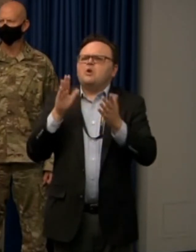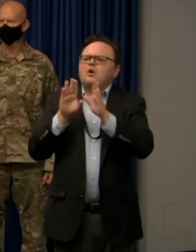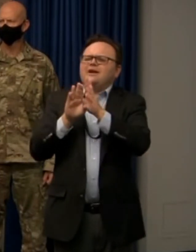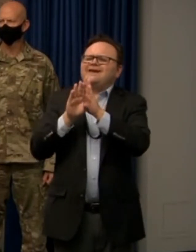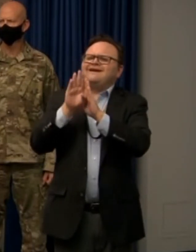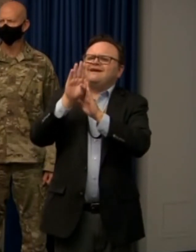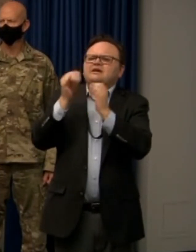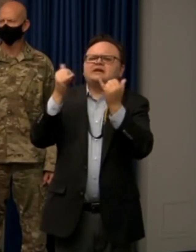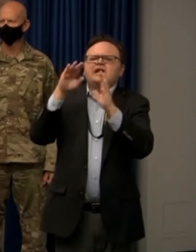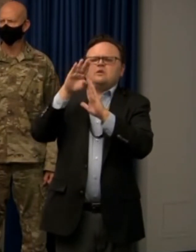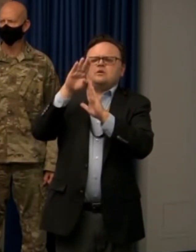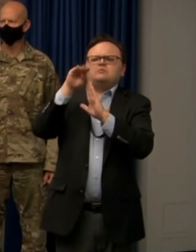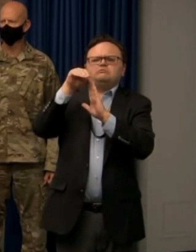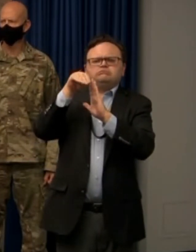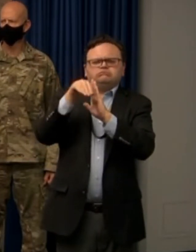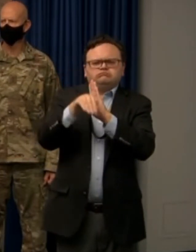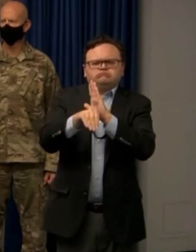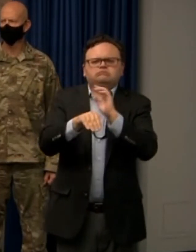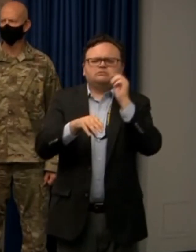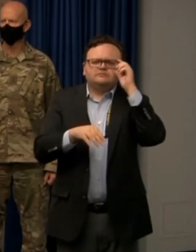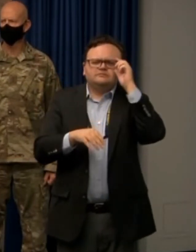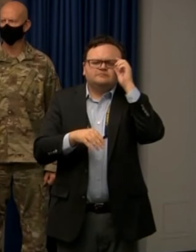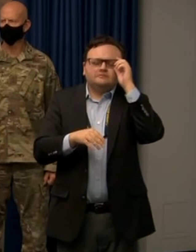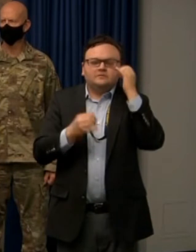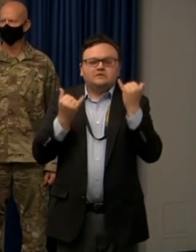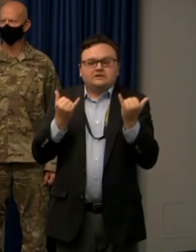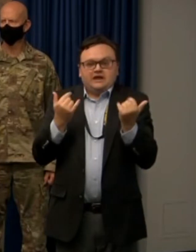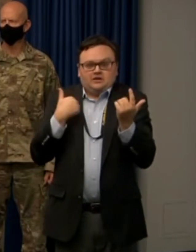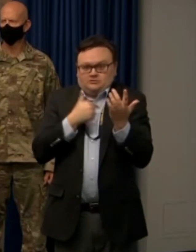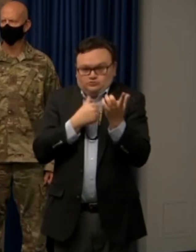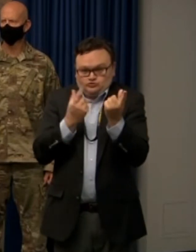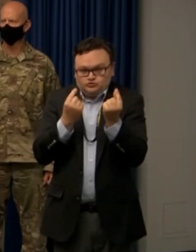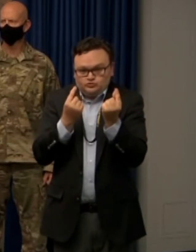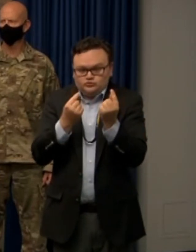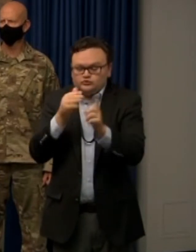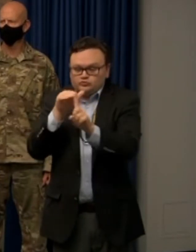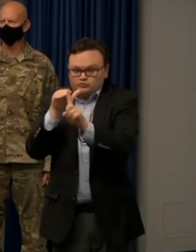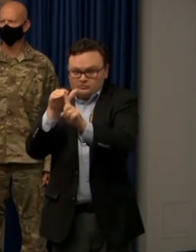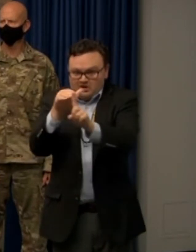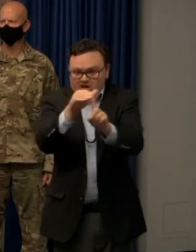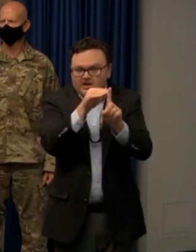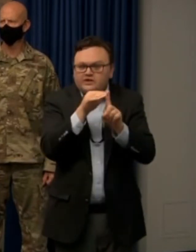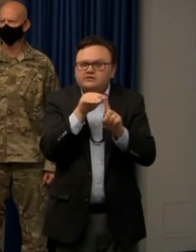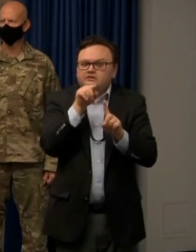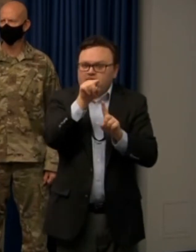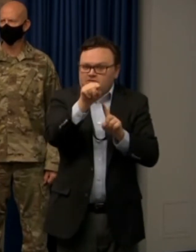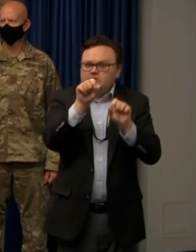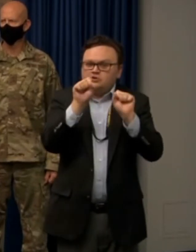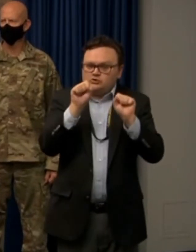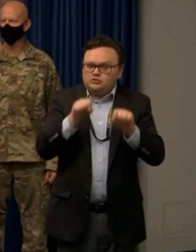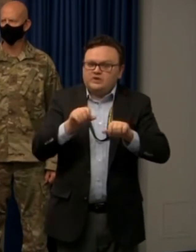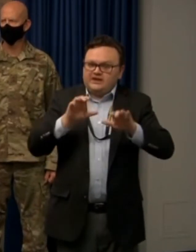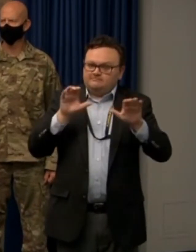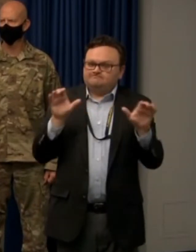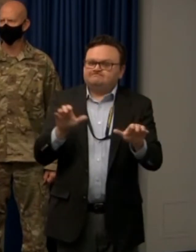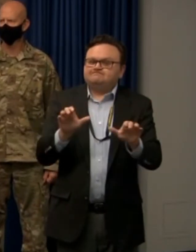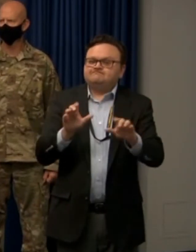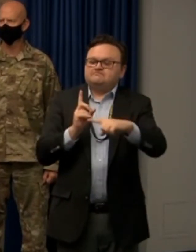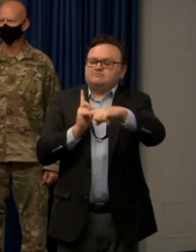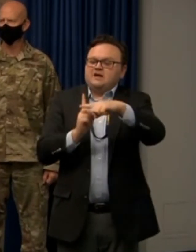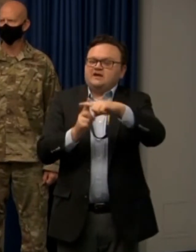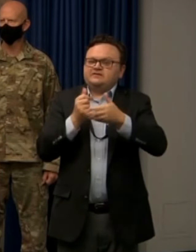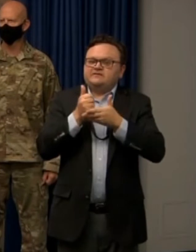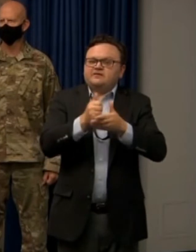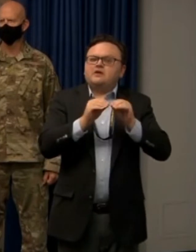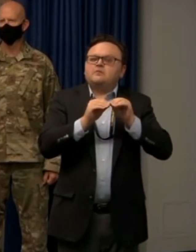we have momentum, and now's the time to just remind people you can make a difference by following these guidelines. I think a lot of